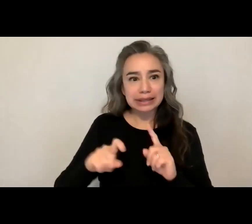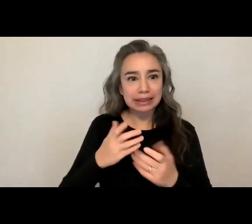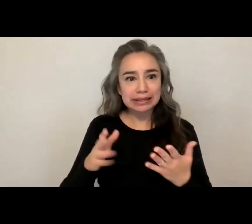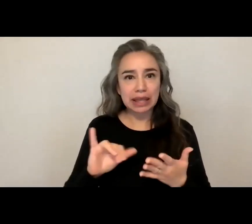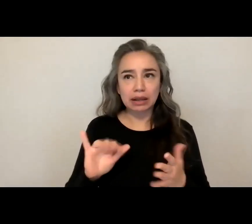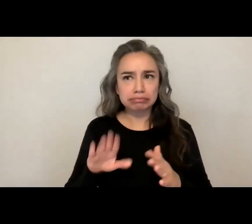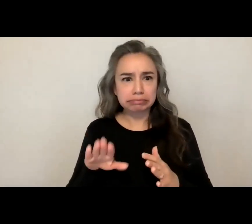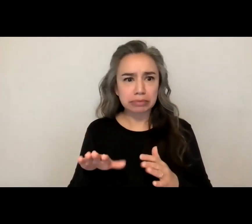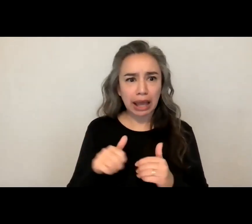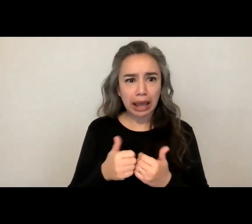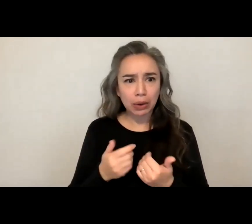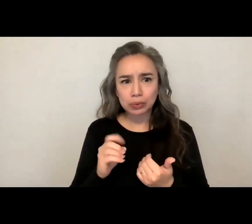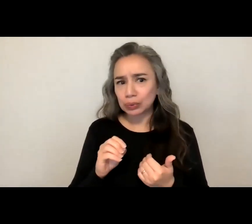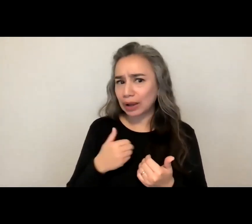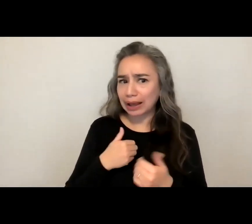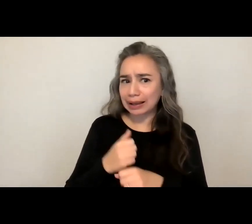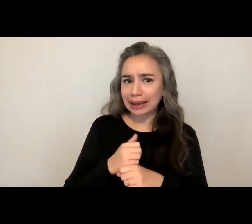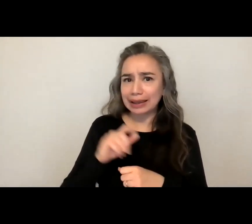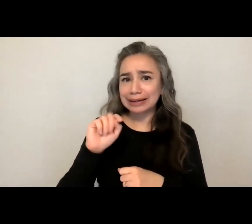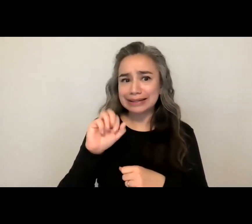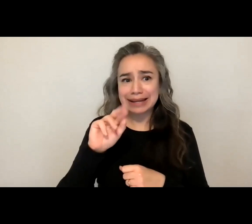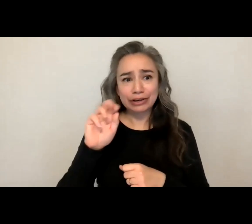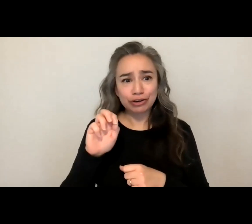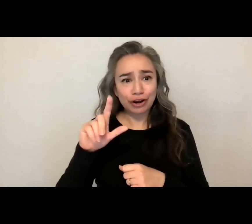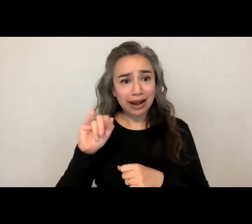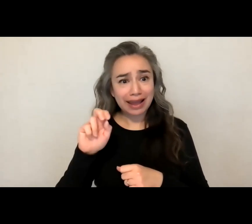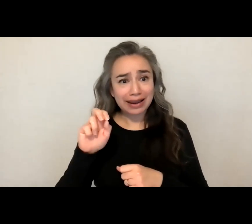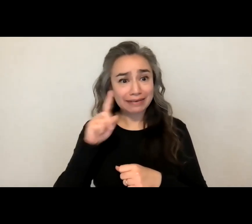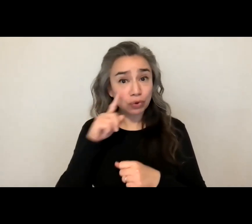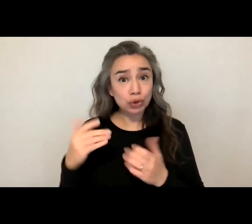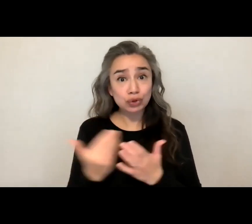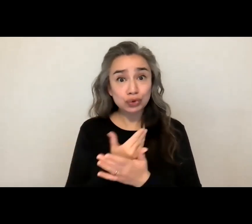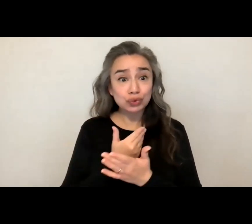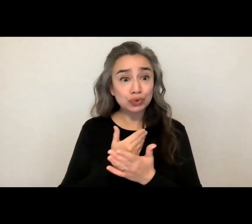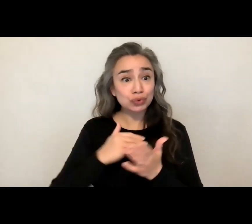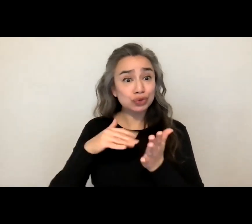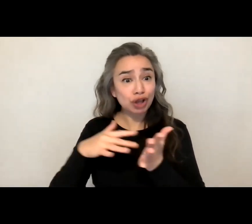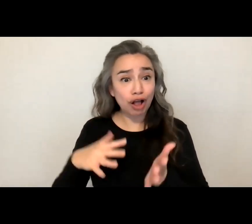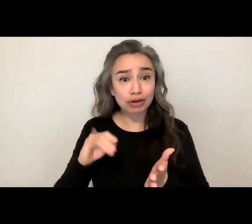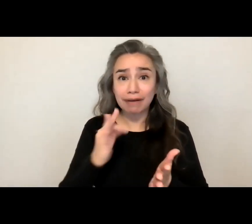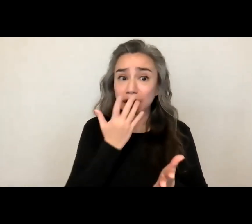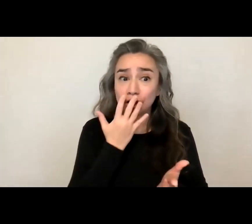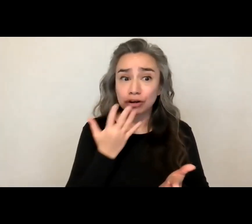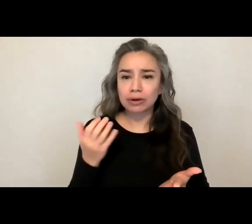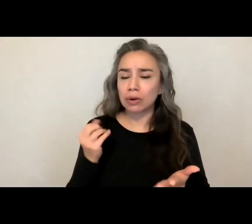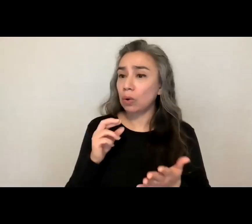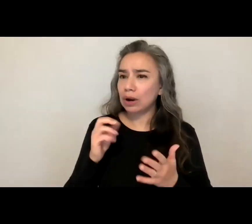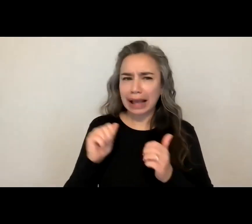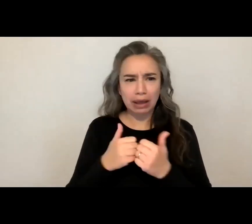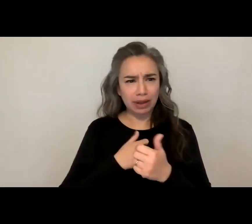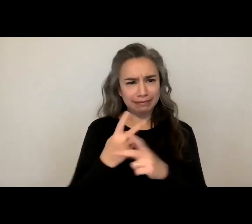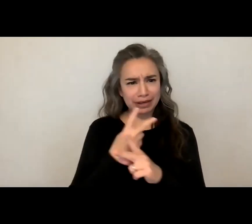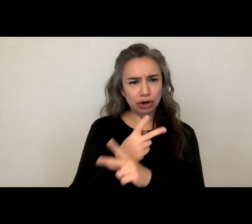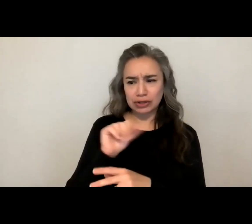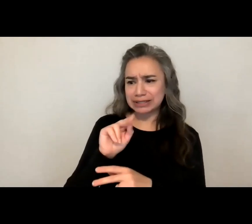I generate a tenure line for a new scholar of color? Or how do I navigate these tenure and promotion policies